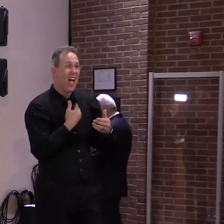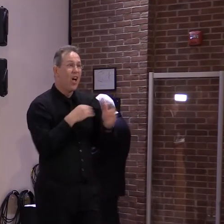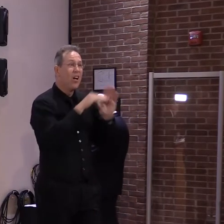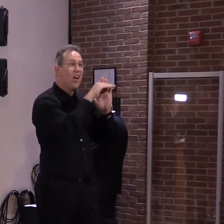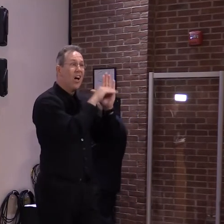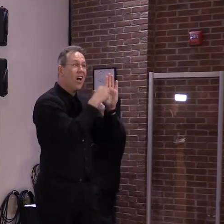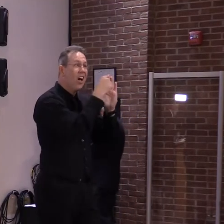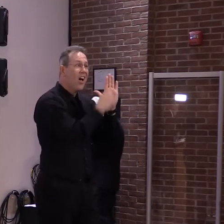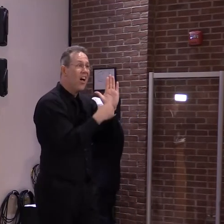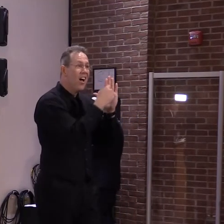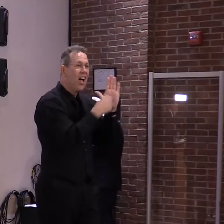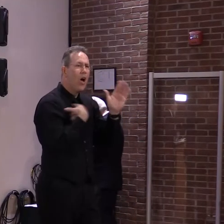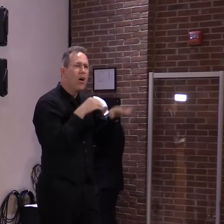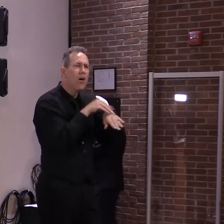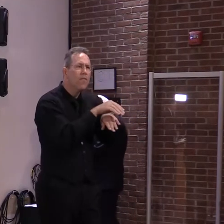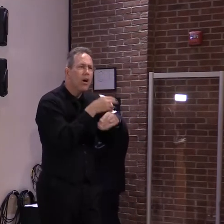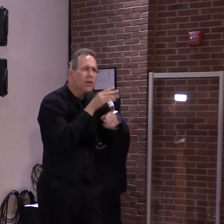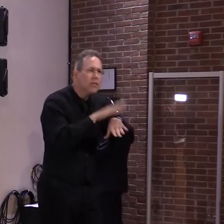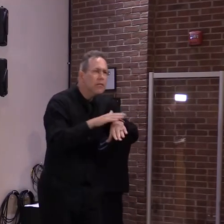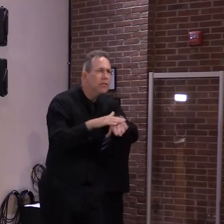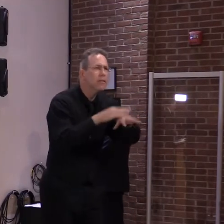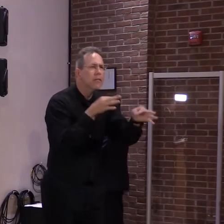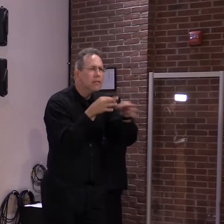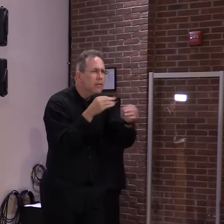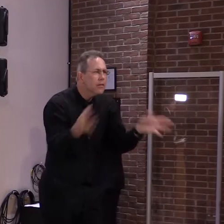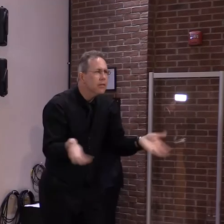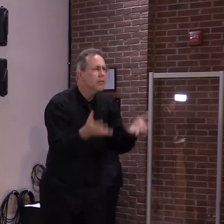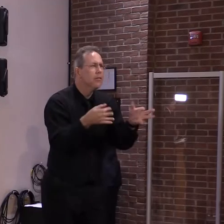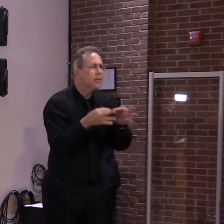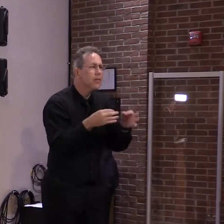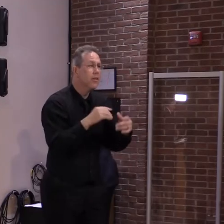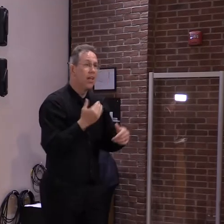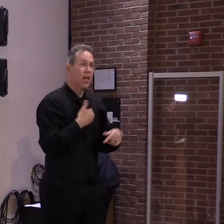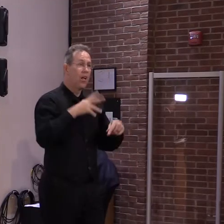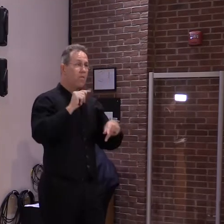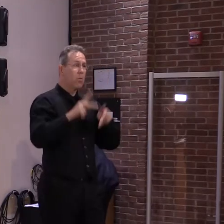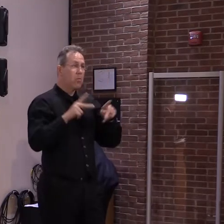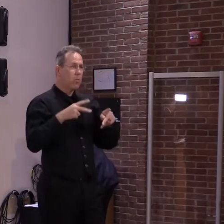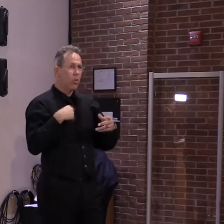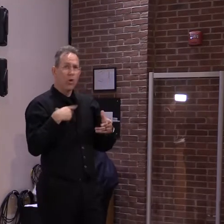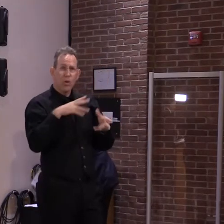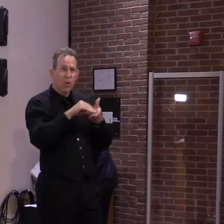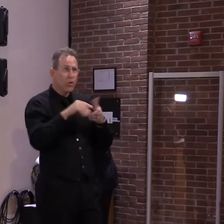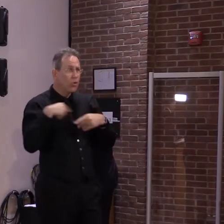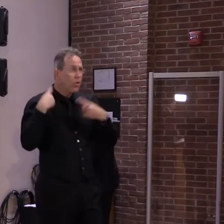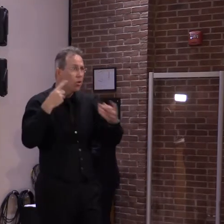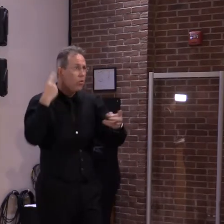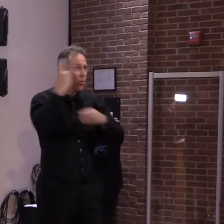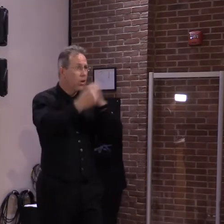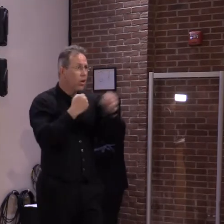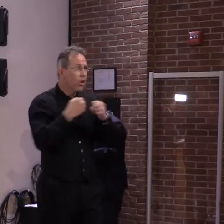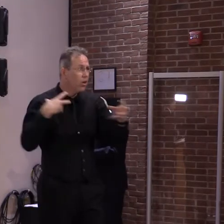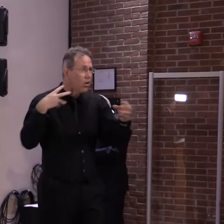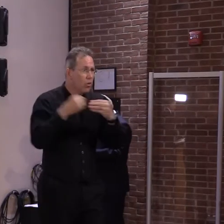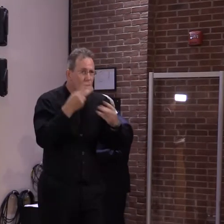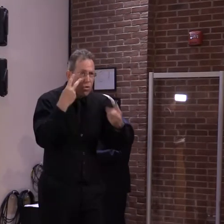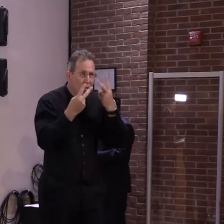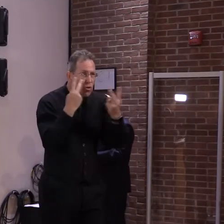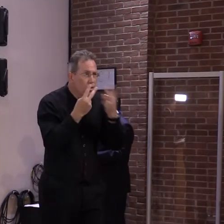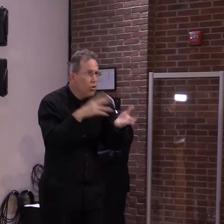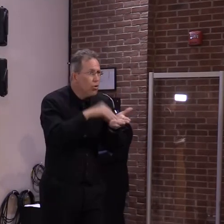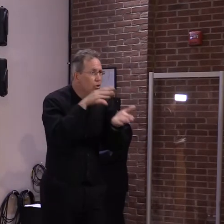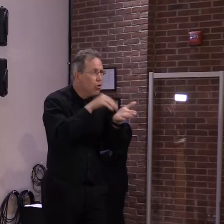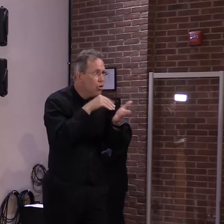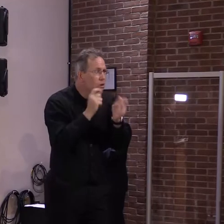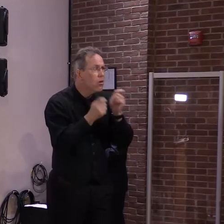into place all that they've learned over the last year in terms of keeping themselves and their loved ones safe and giving them the